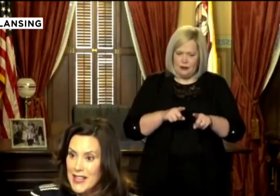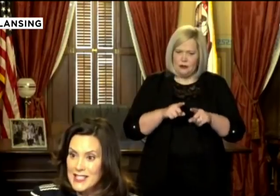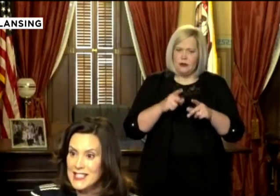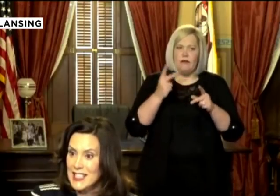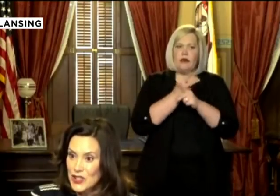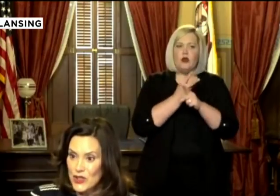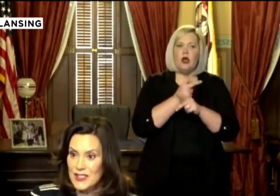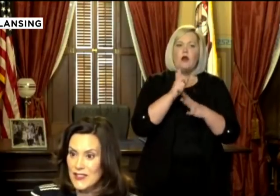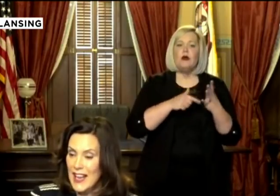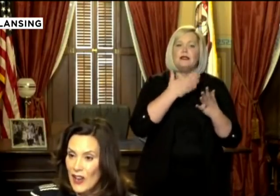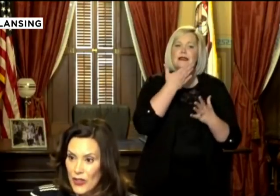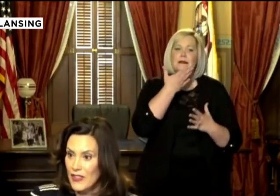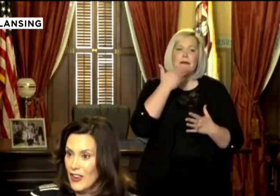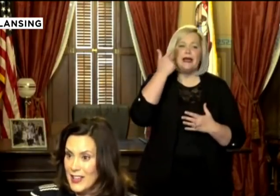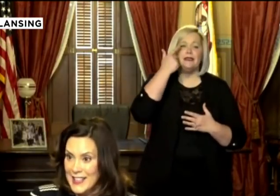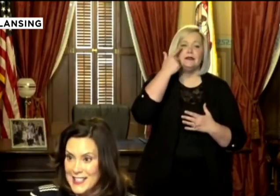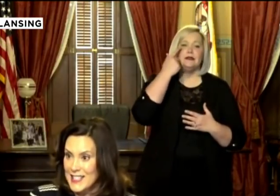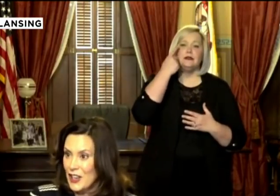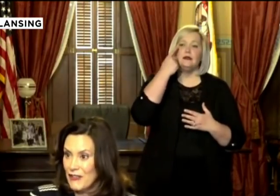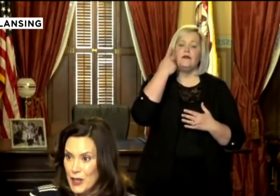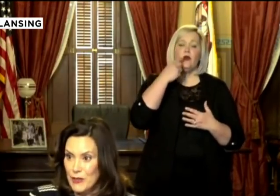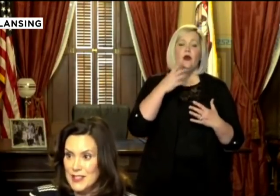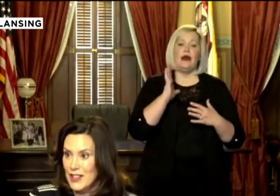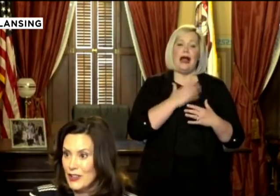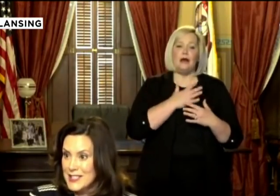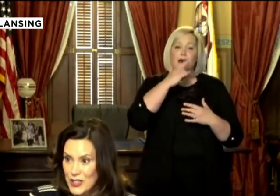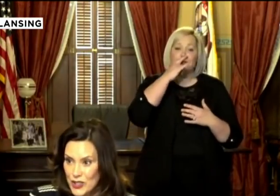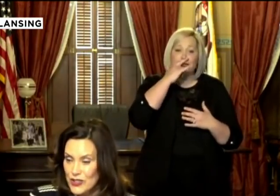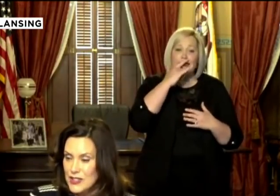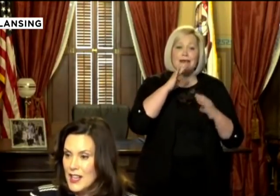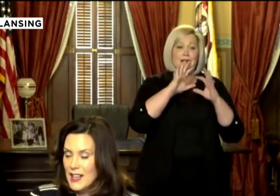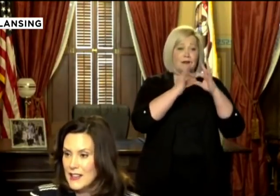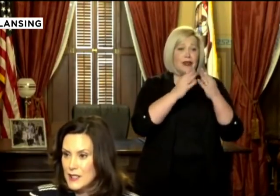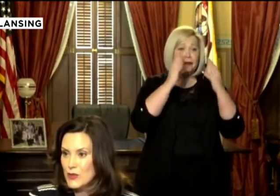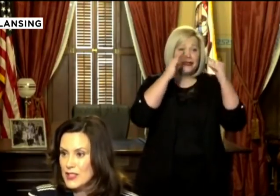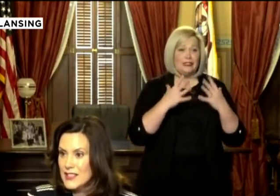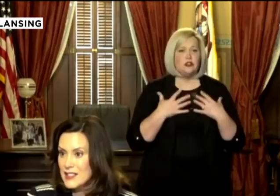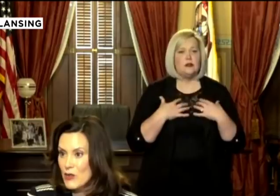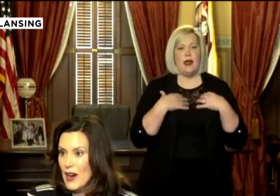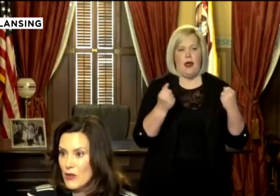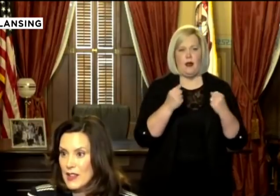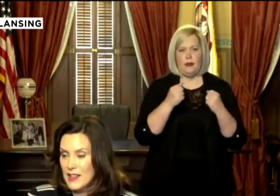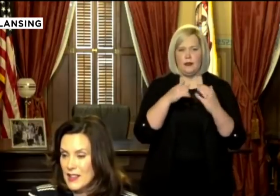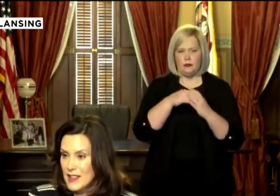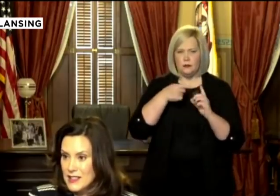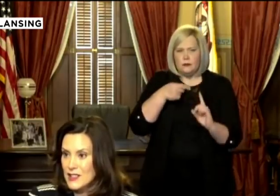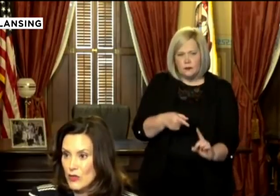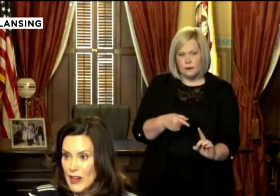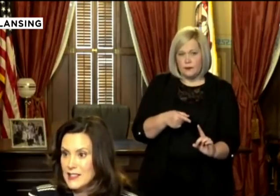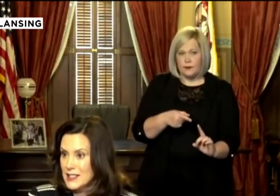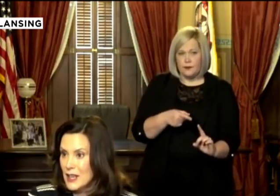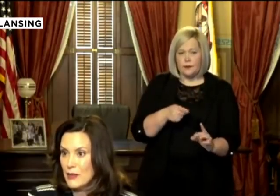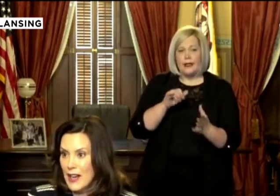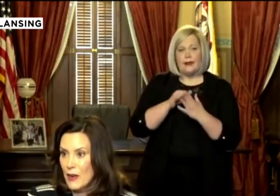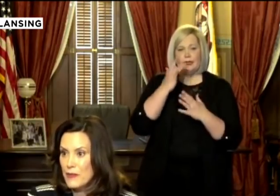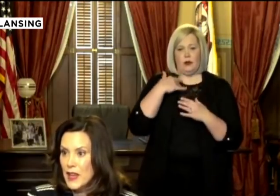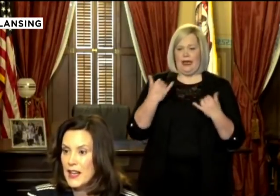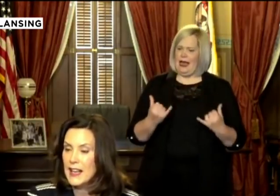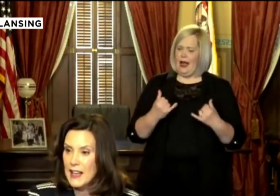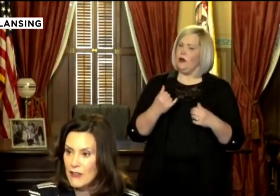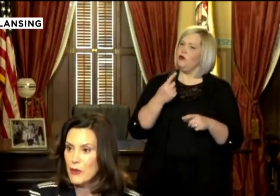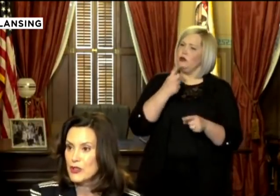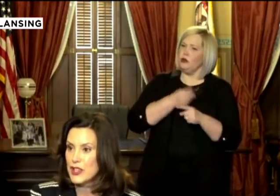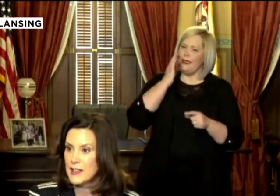what is in the best interest of the health of our kids and our families and our teachers. And that's precisely why we think that this is the right step